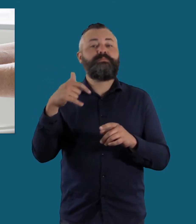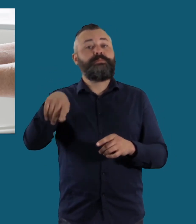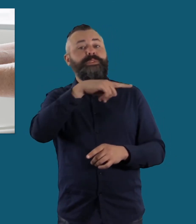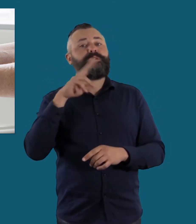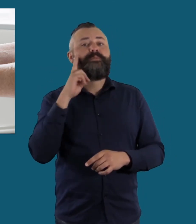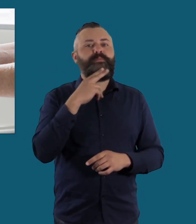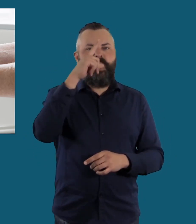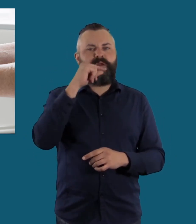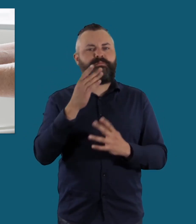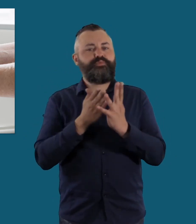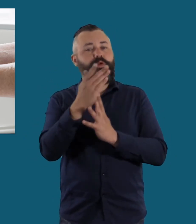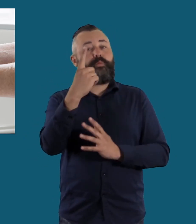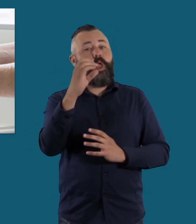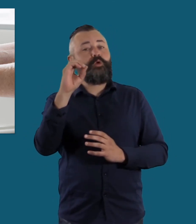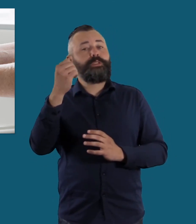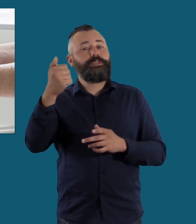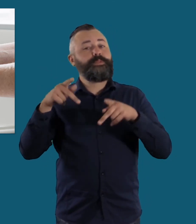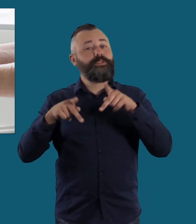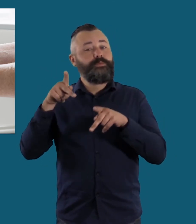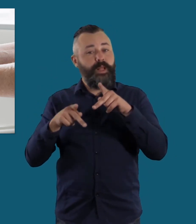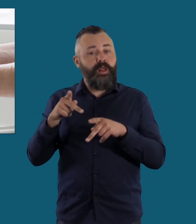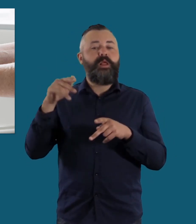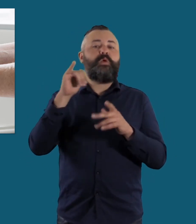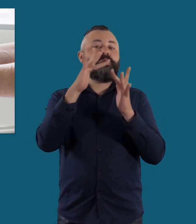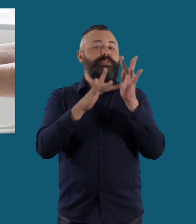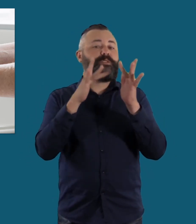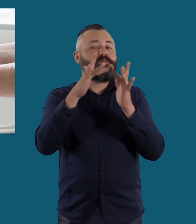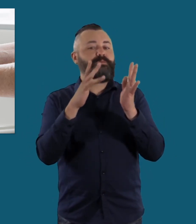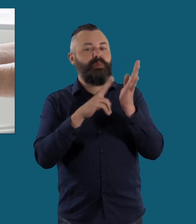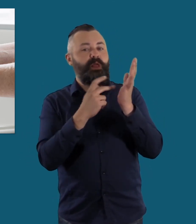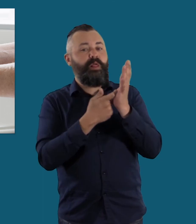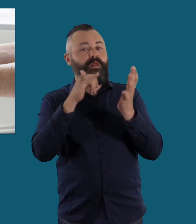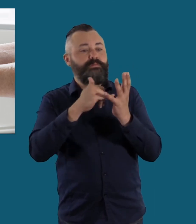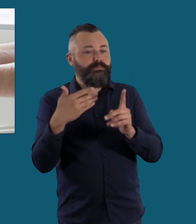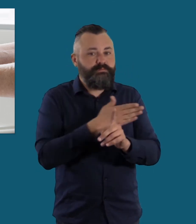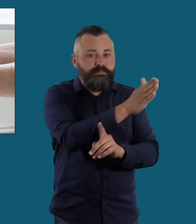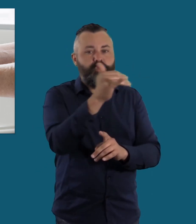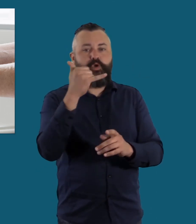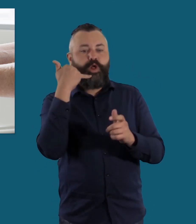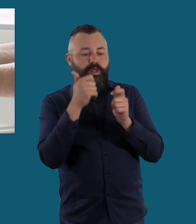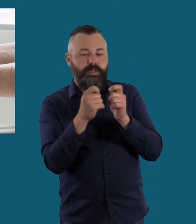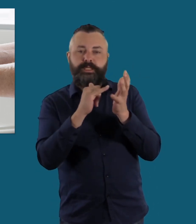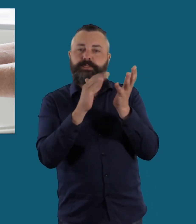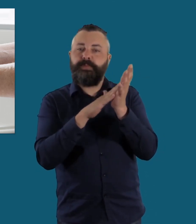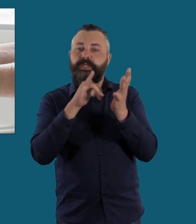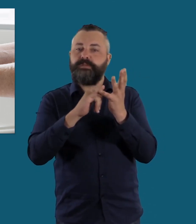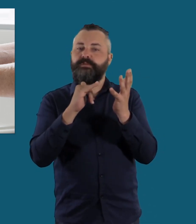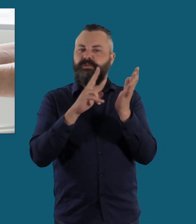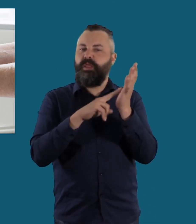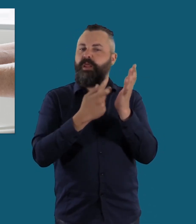Deaf people can call 106 using TTY or the National Relay Service via the internet or SMS to notify authorities.